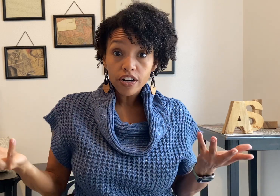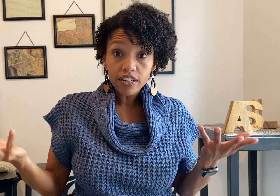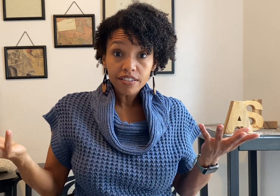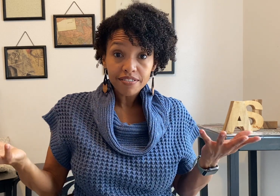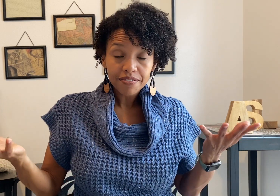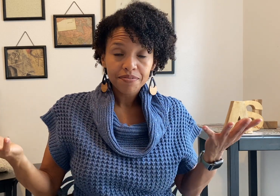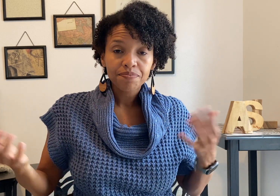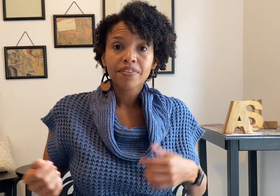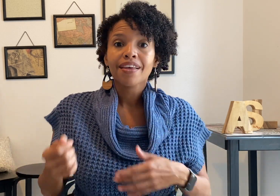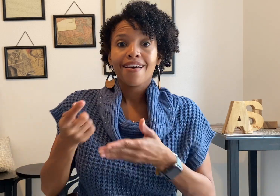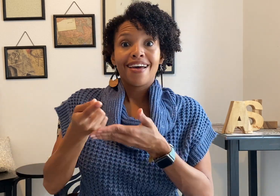Or,